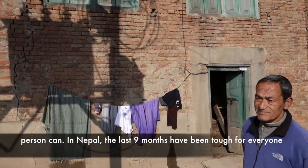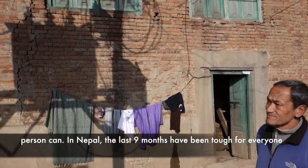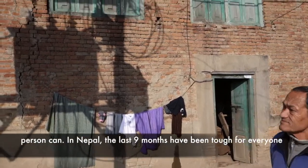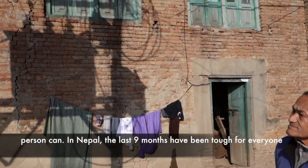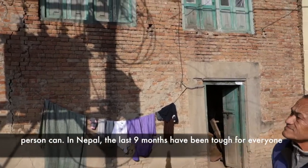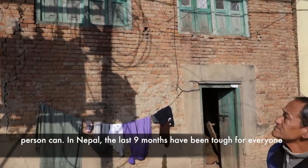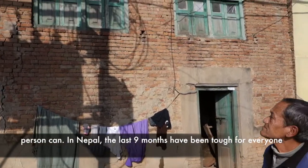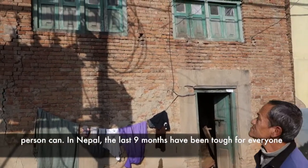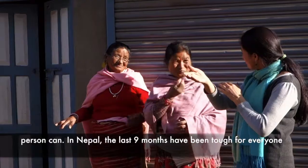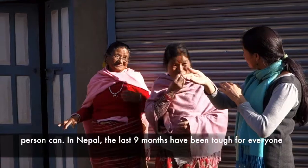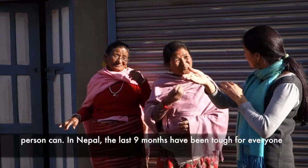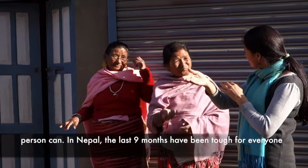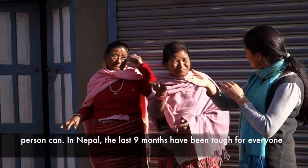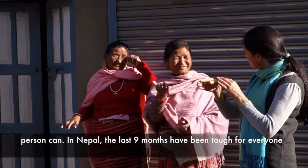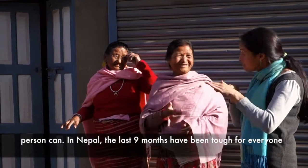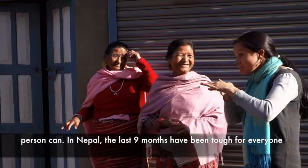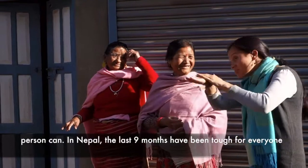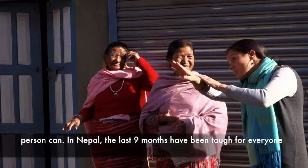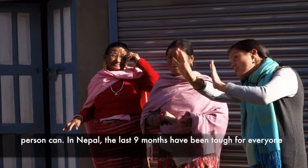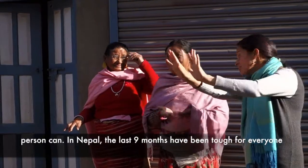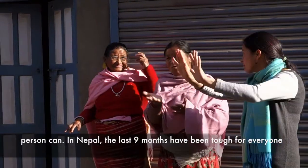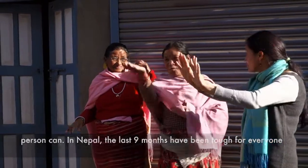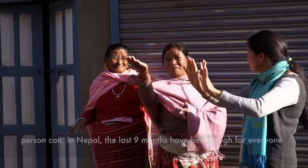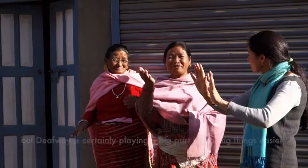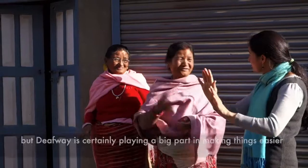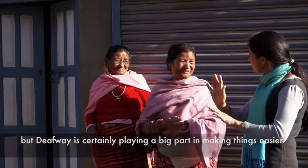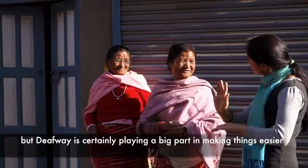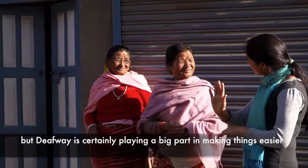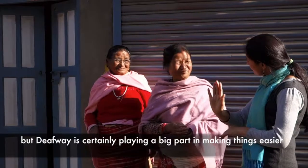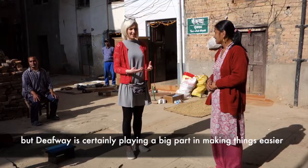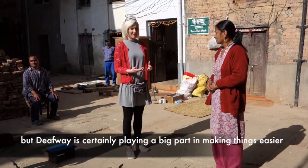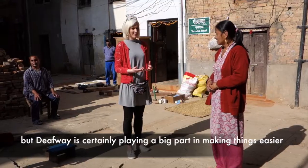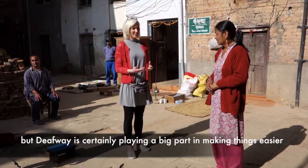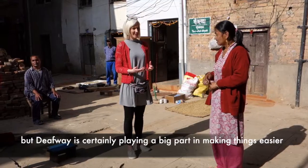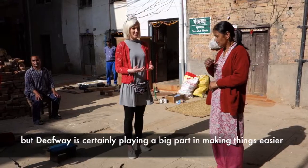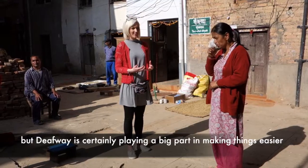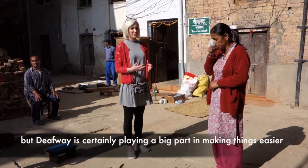In Nepal, the last 9 months have been tough for everyone, but Deafway is certainly playing a